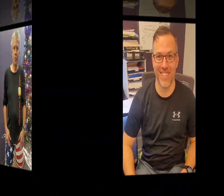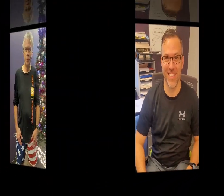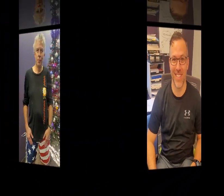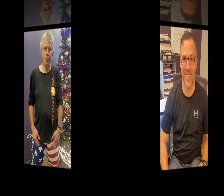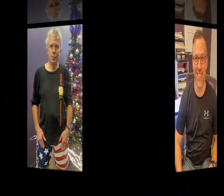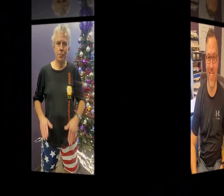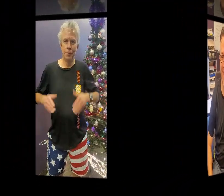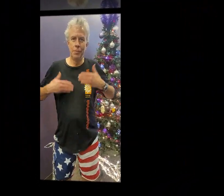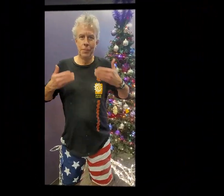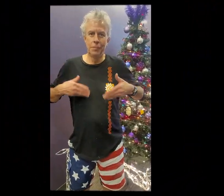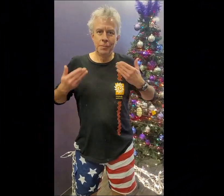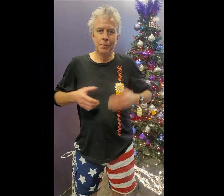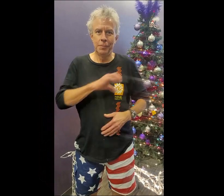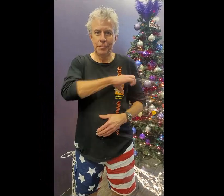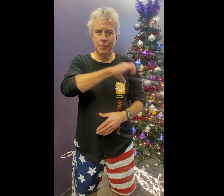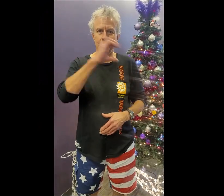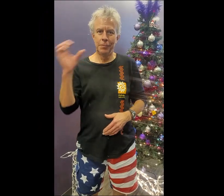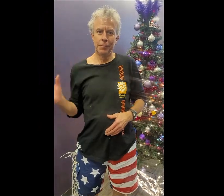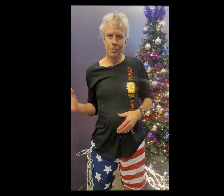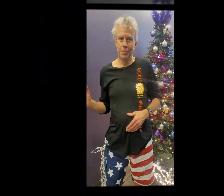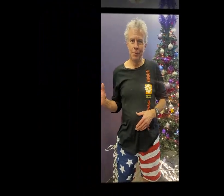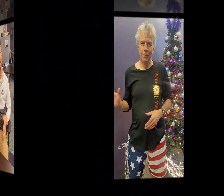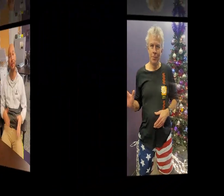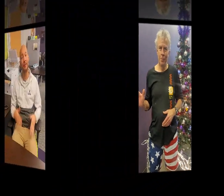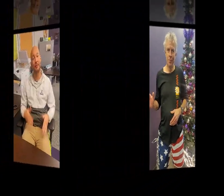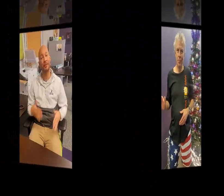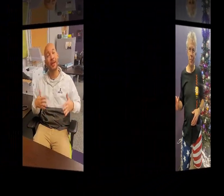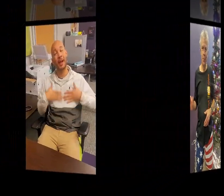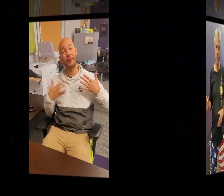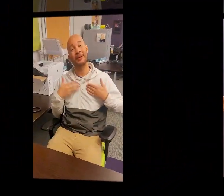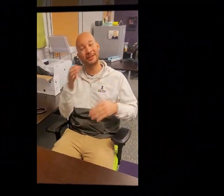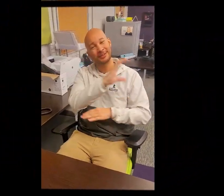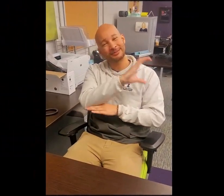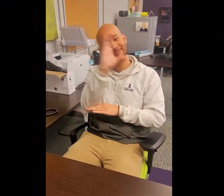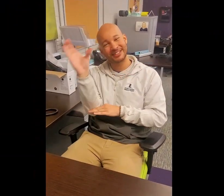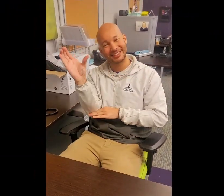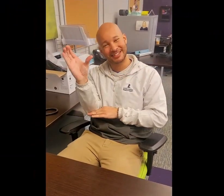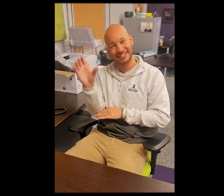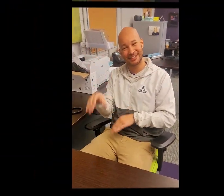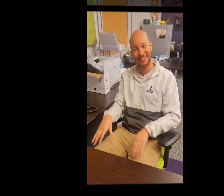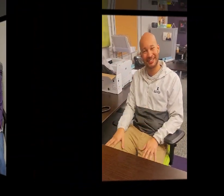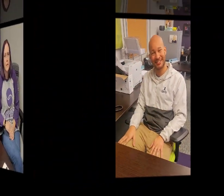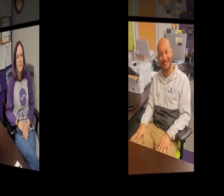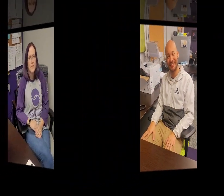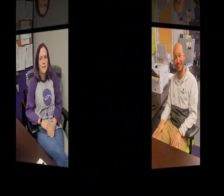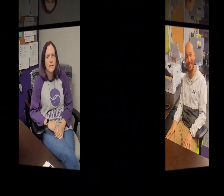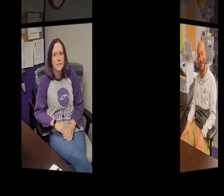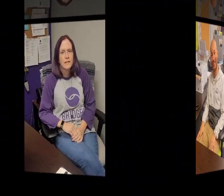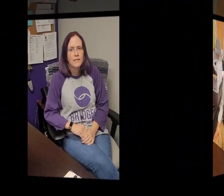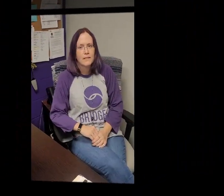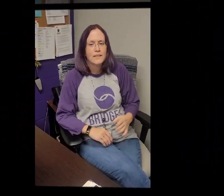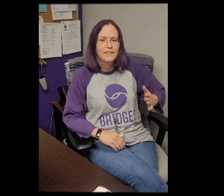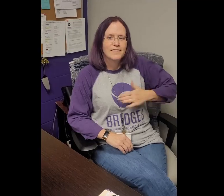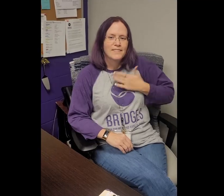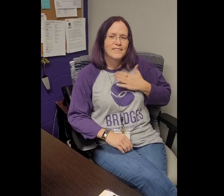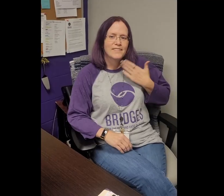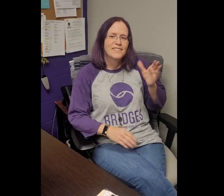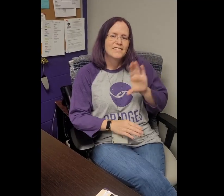What? We wish you a Merry Christmas. We wish you a Merry Christmas. We wish you a Merry Christmas and a